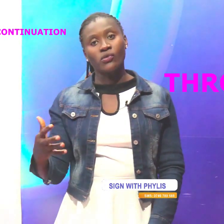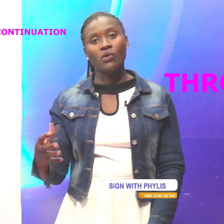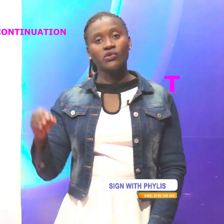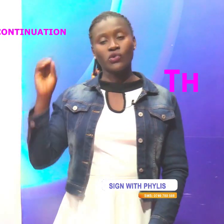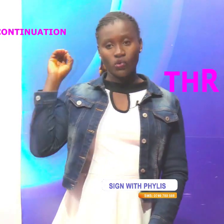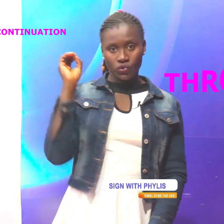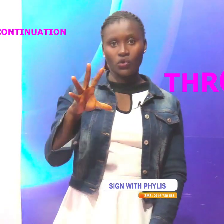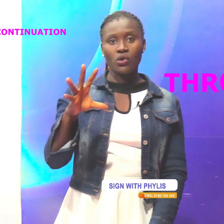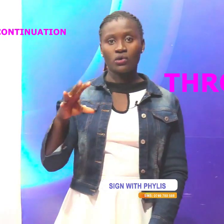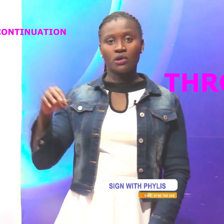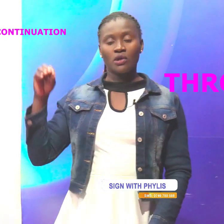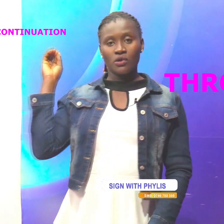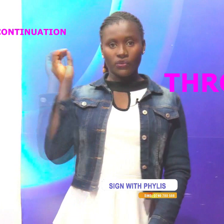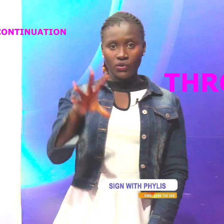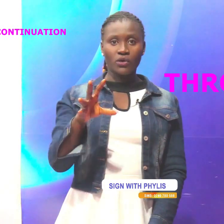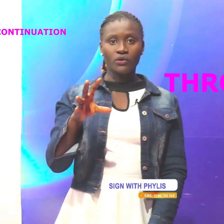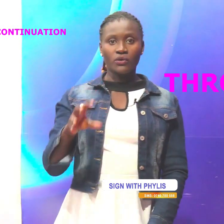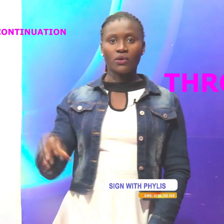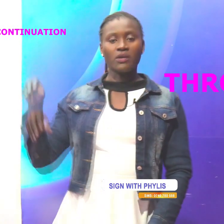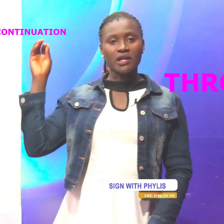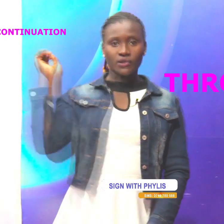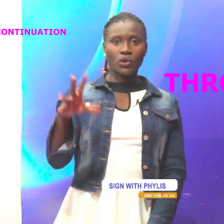So throw. Throw. Throwing a stone.